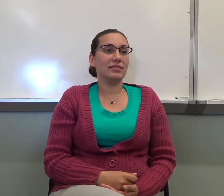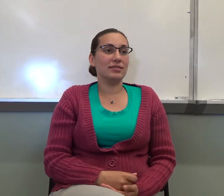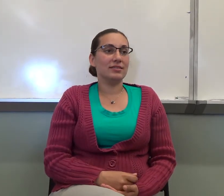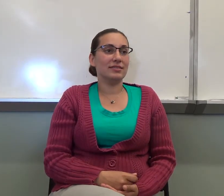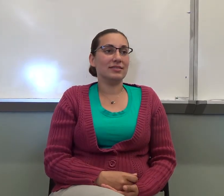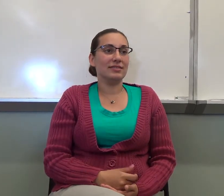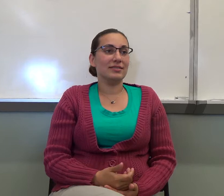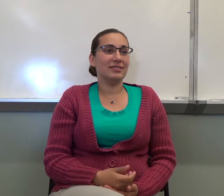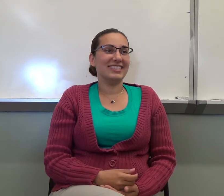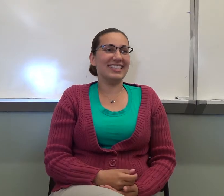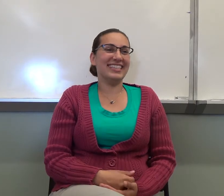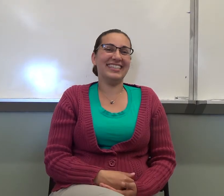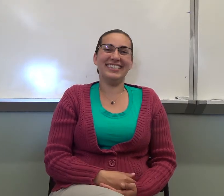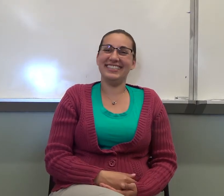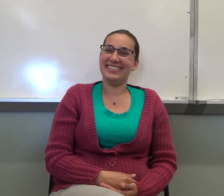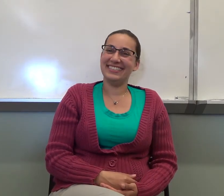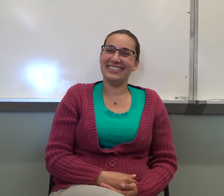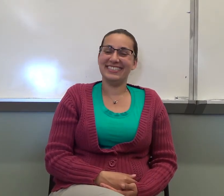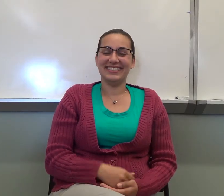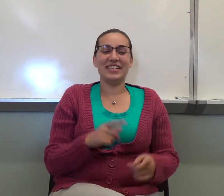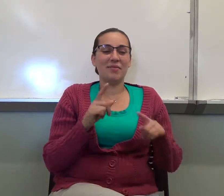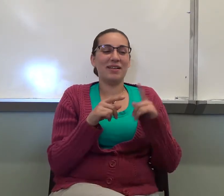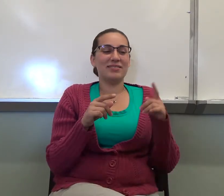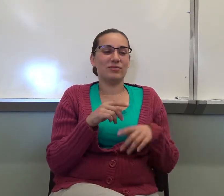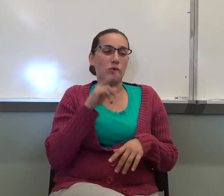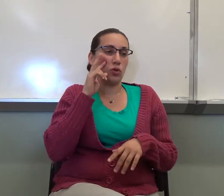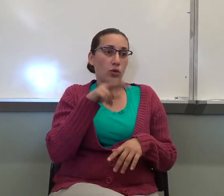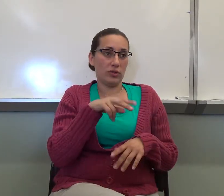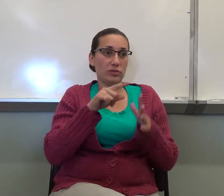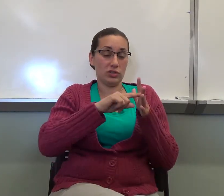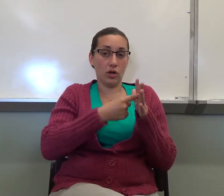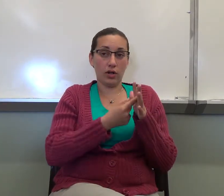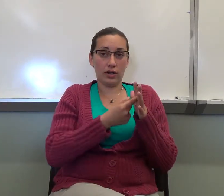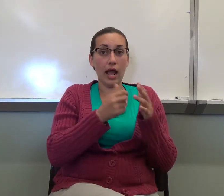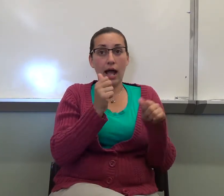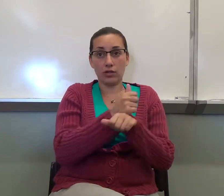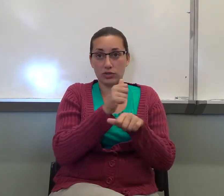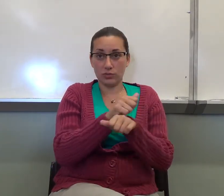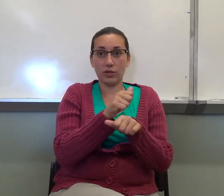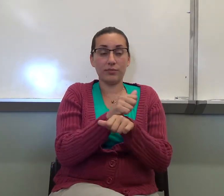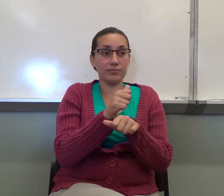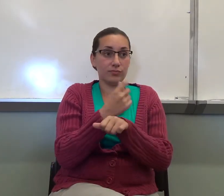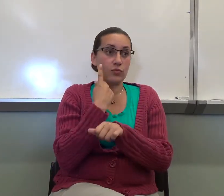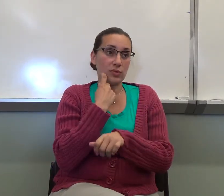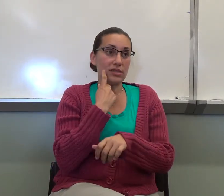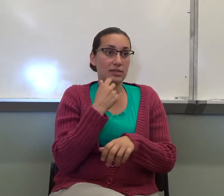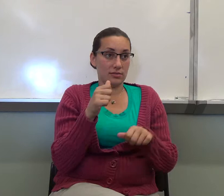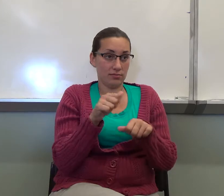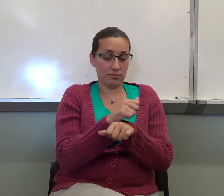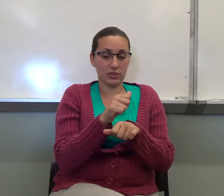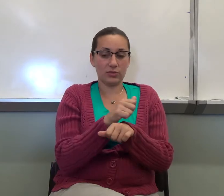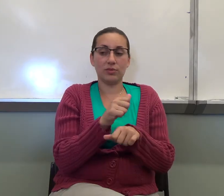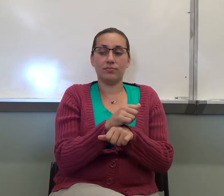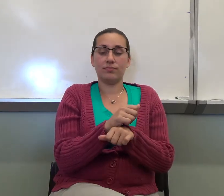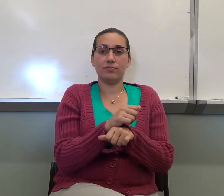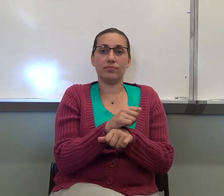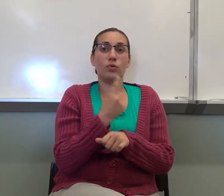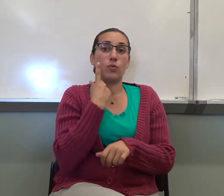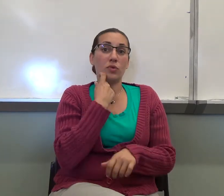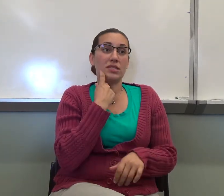All right, we're looking at algebra, we just started out. And last time, some